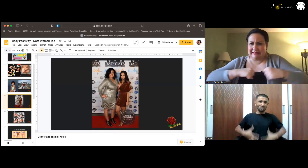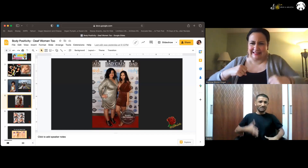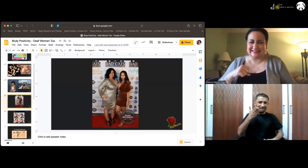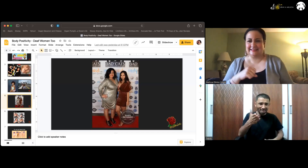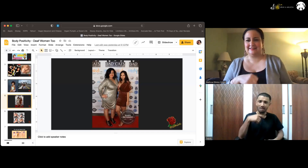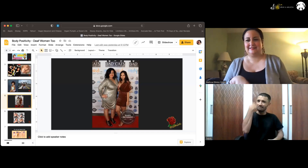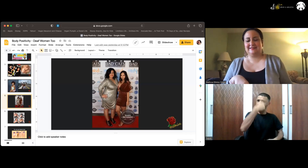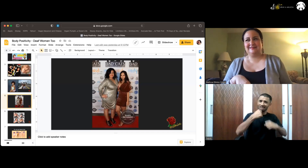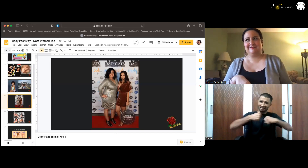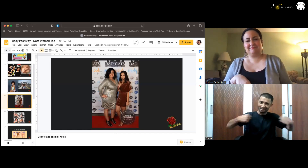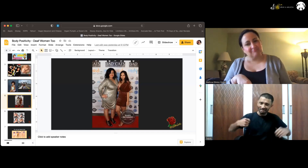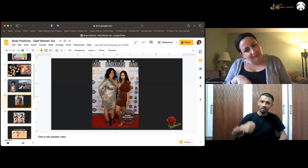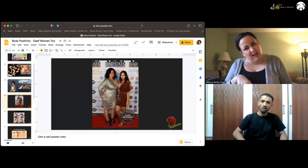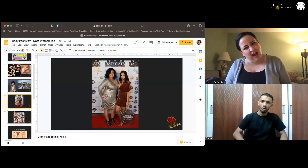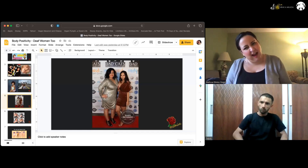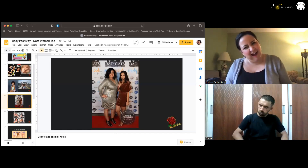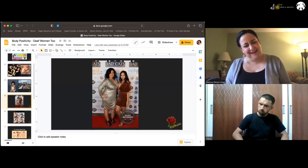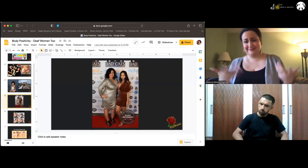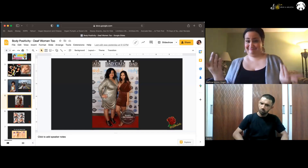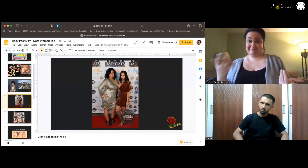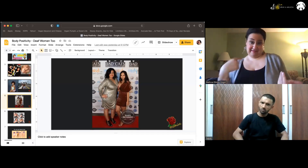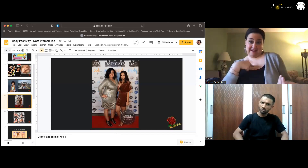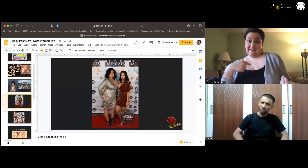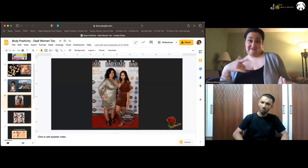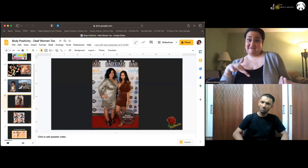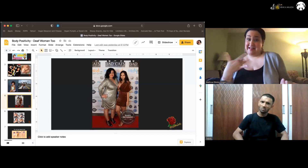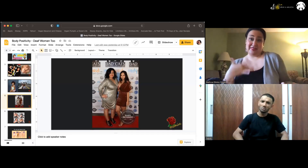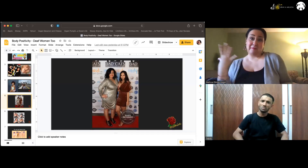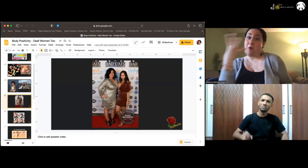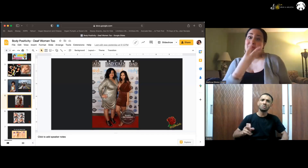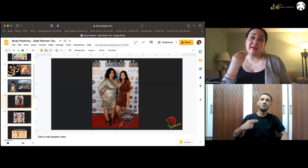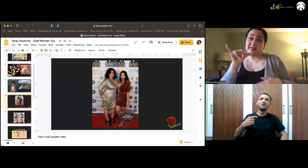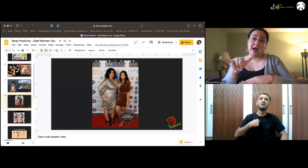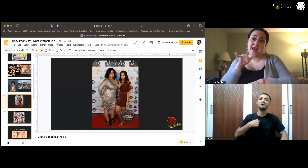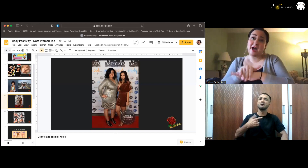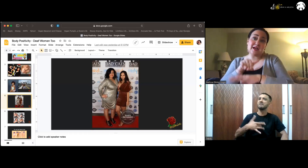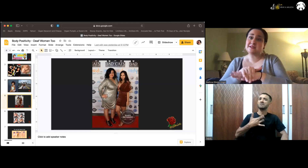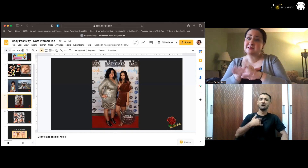that you're fatty, this is your body type, you're overweighted, and something like that.